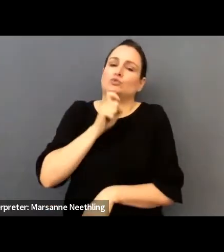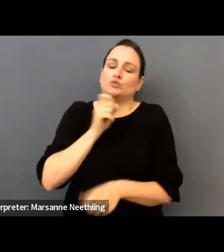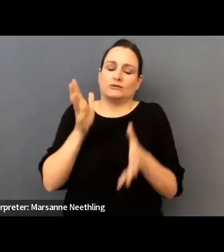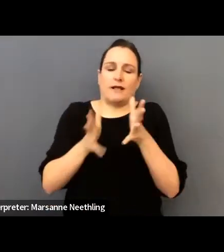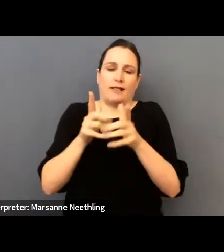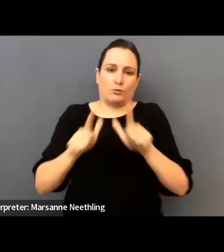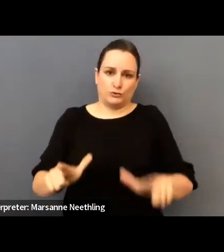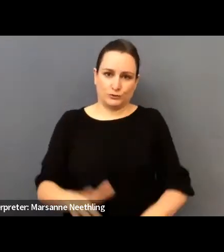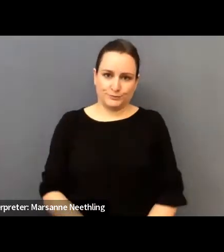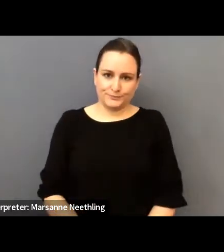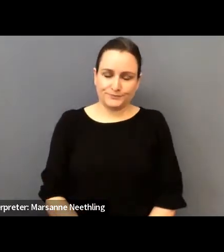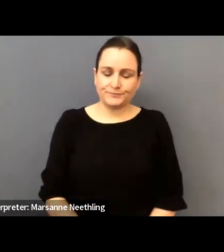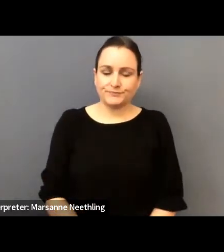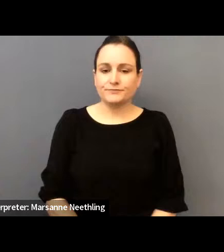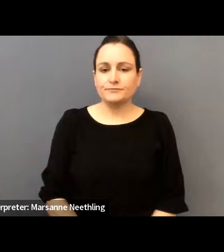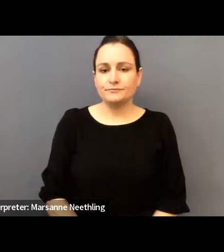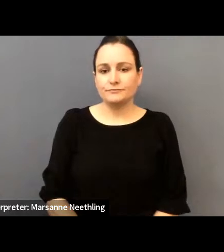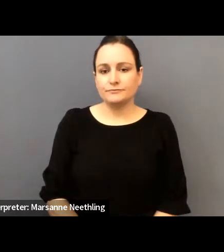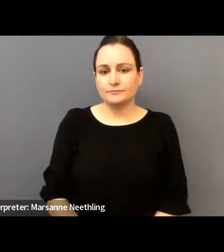So